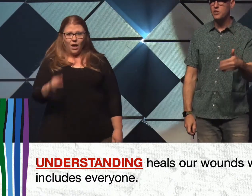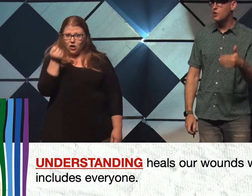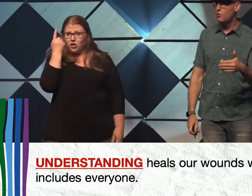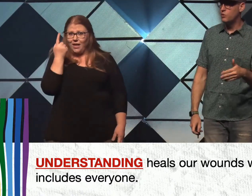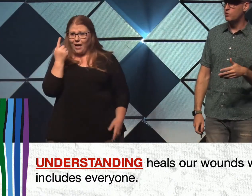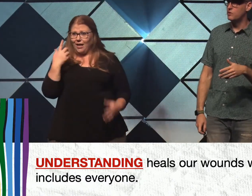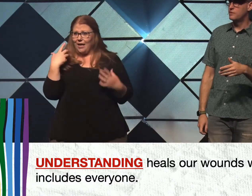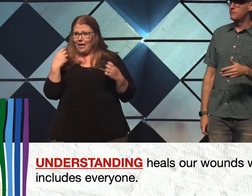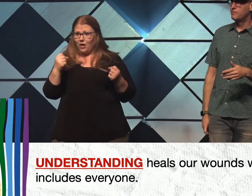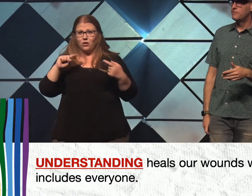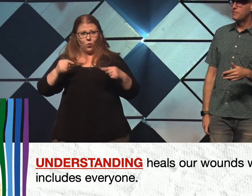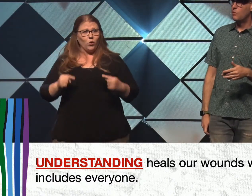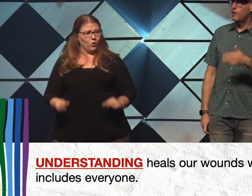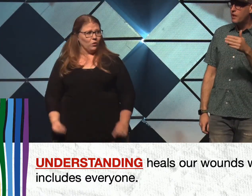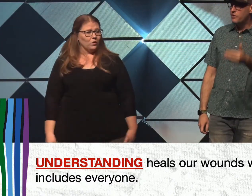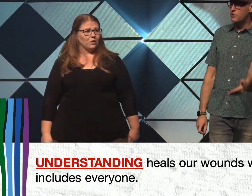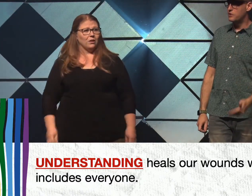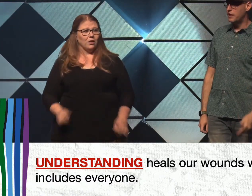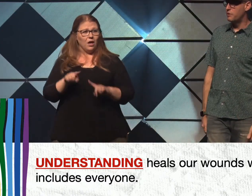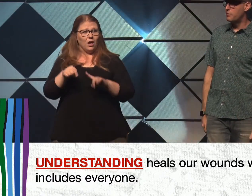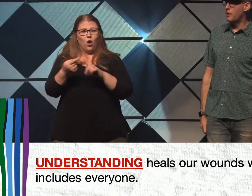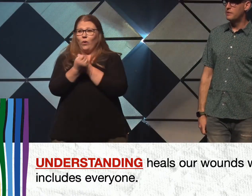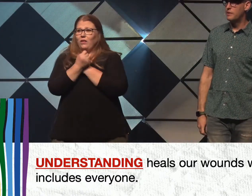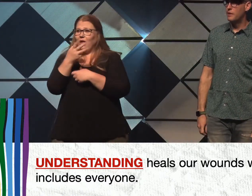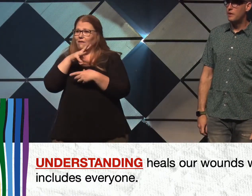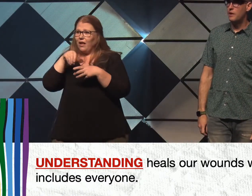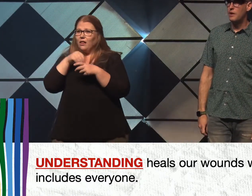Understanding heals our wounds when love includes